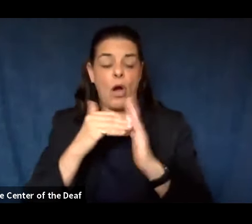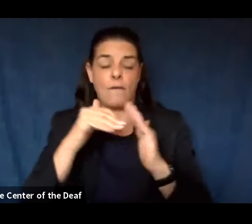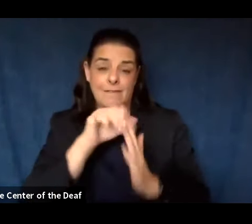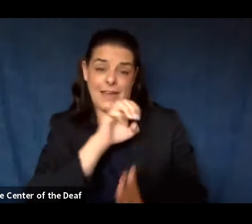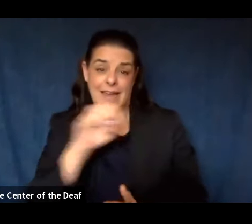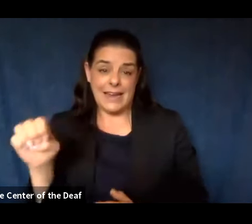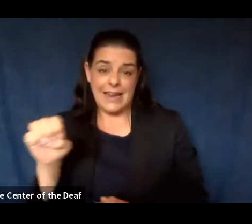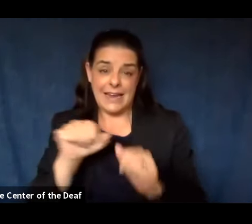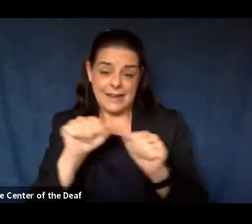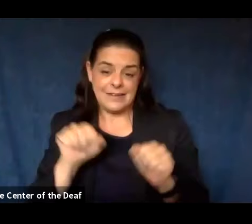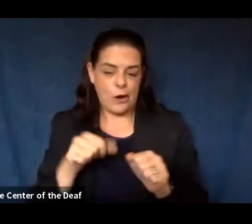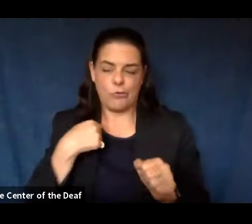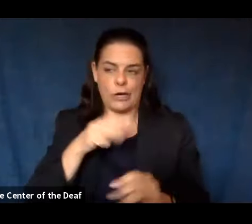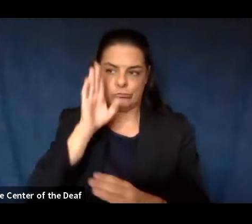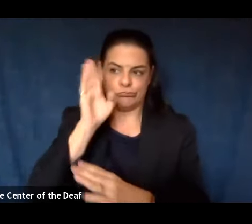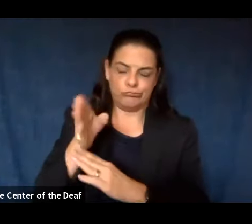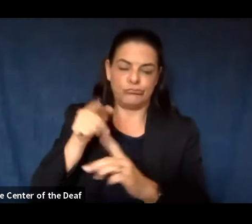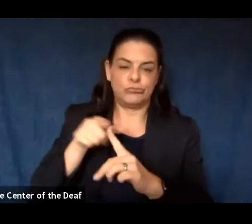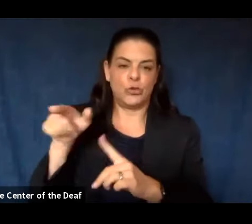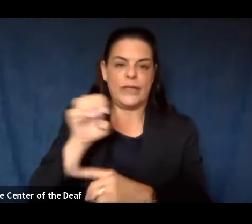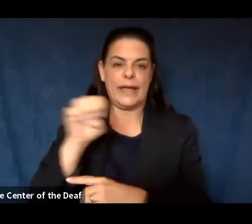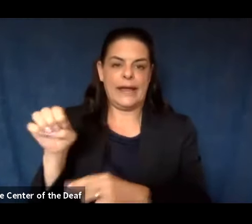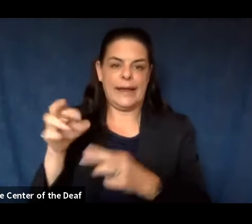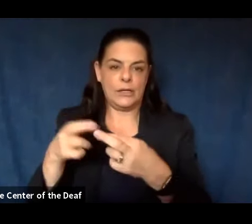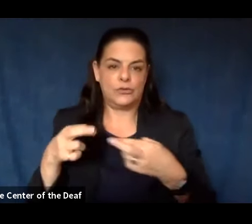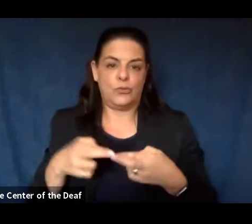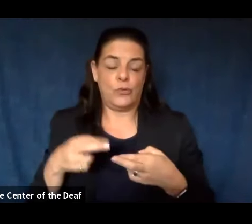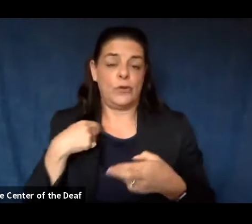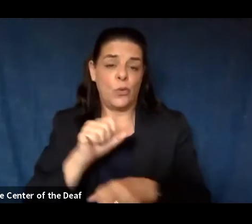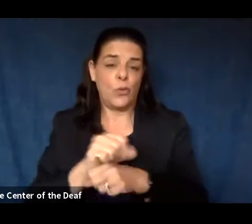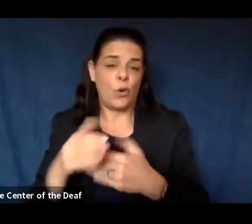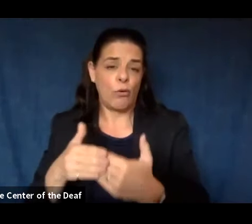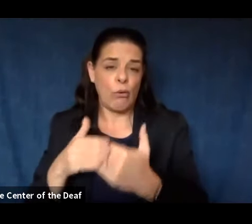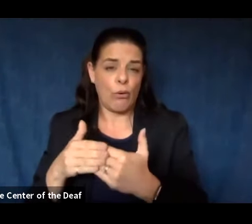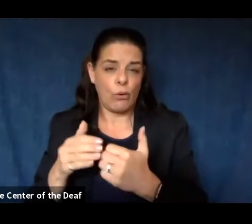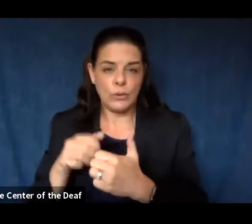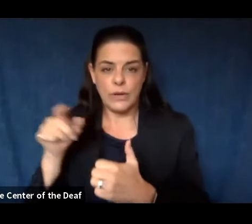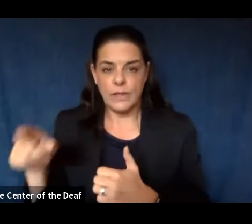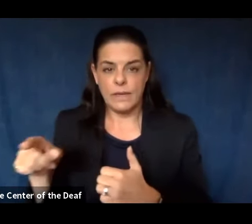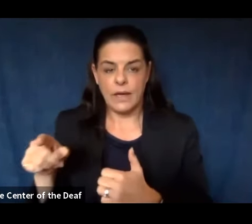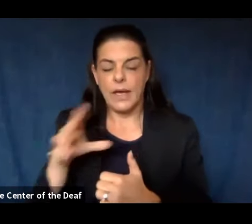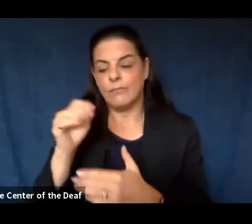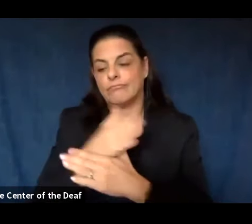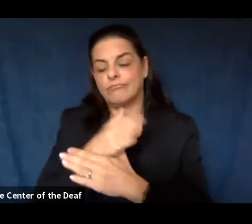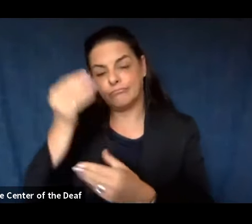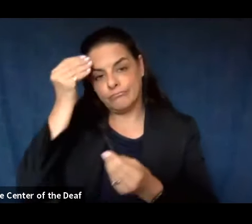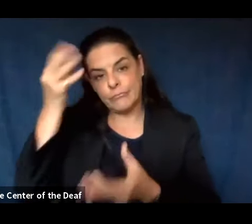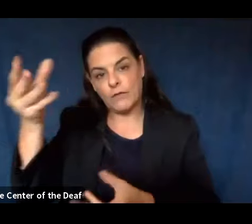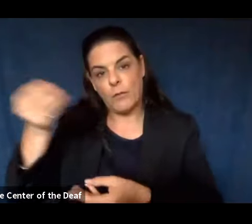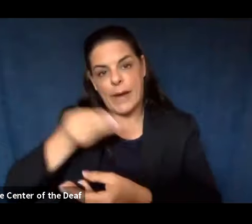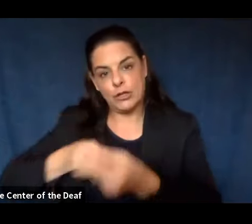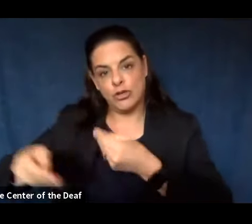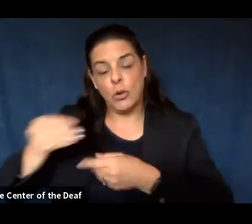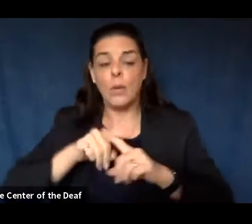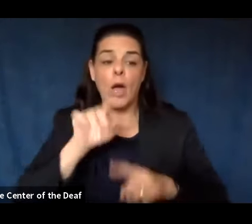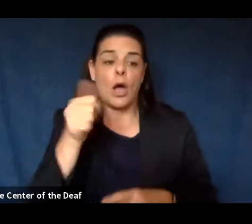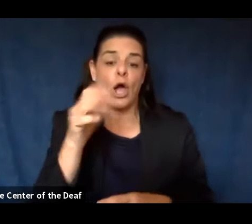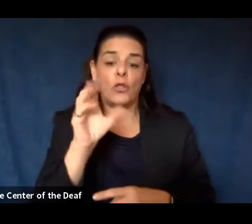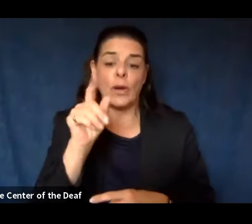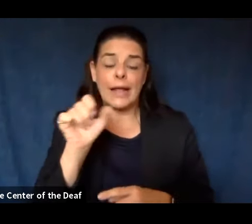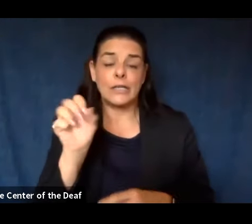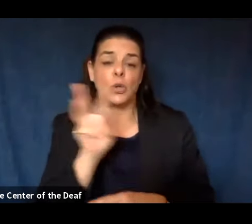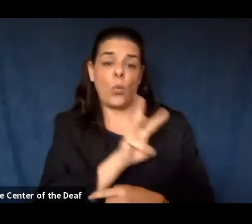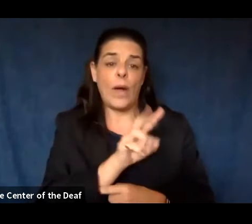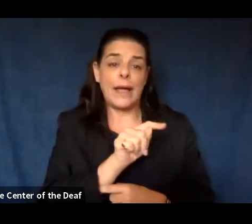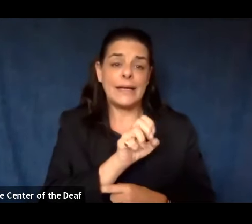county, we go directly to the East Region because we work so closely with them, and we just share information directly with them. But other counties, you know, in West Tennessee